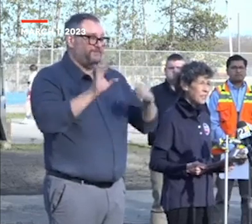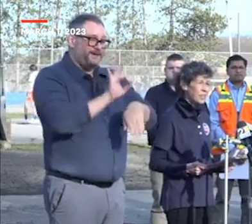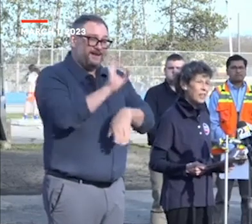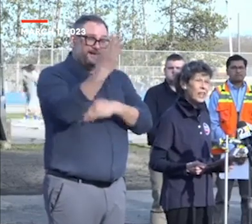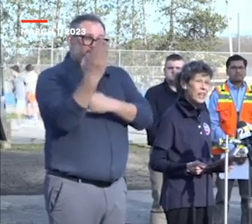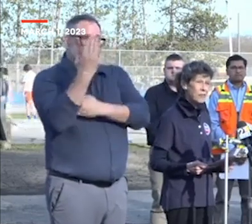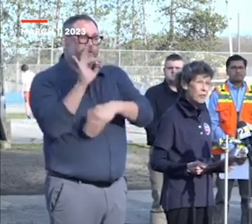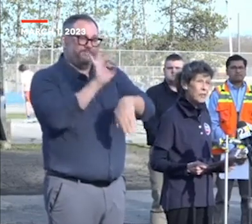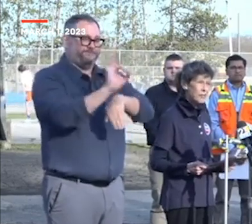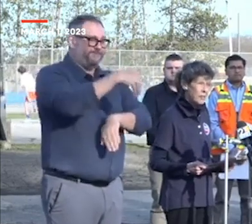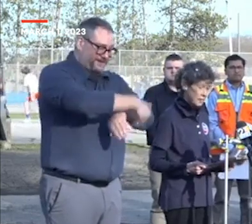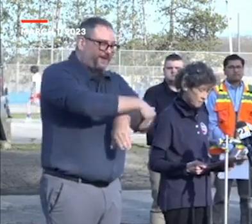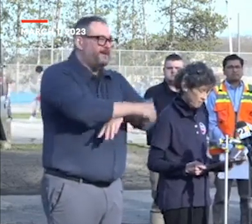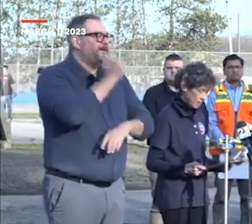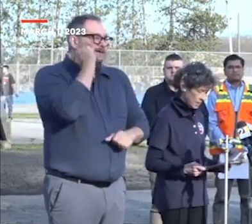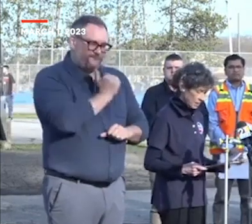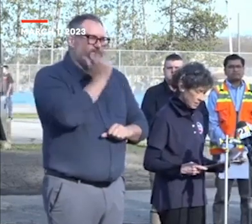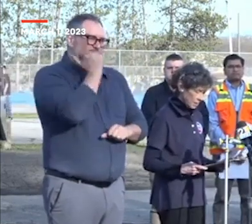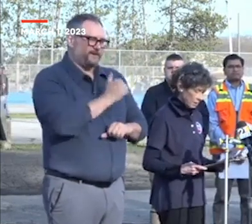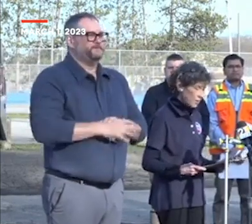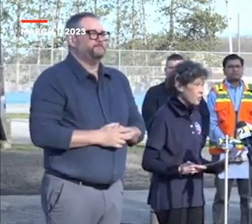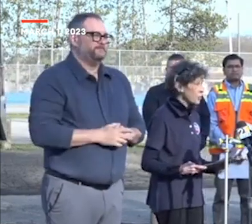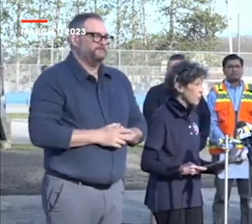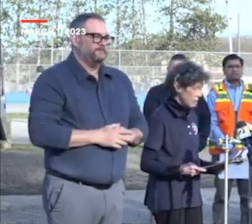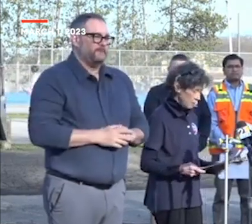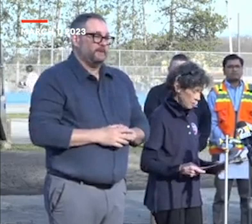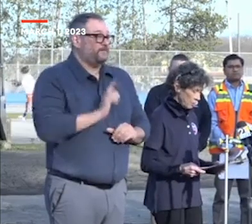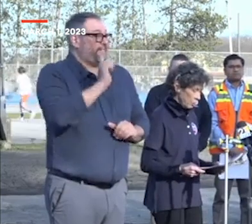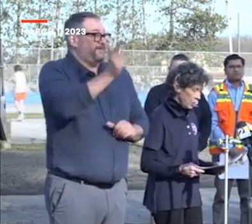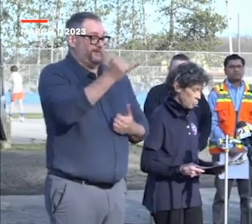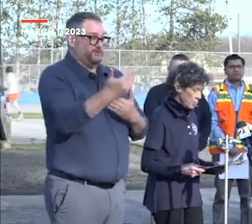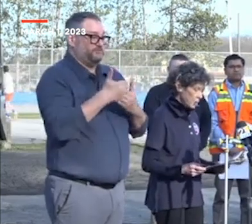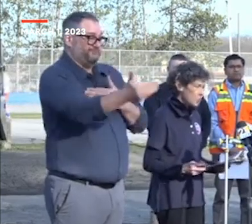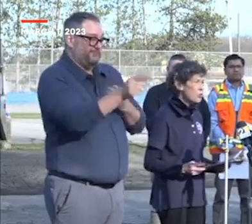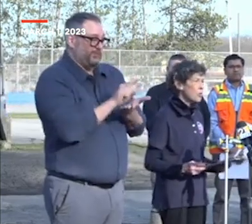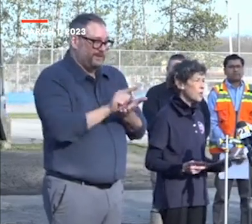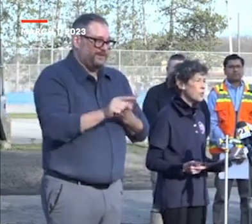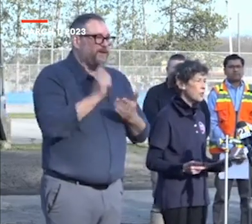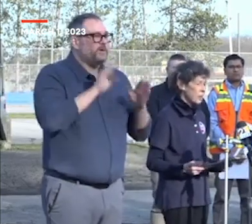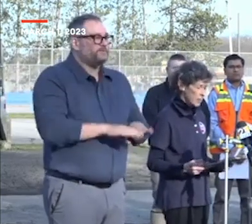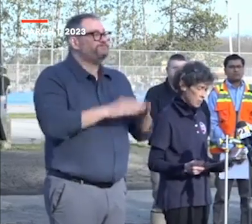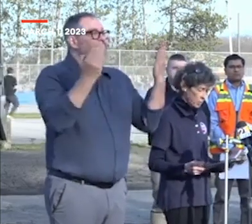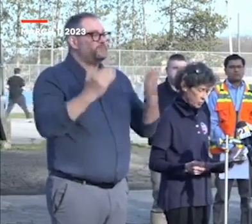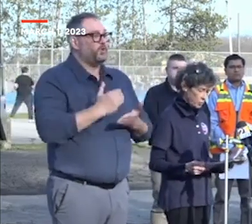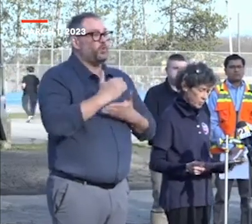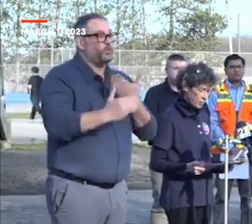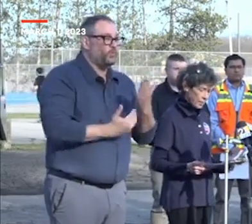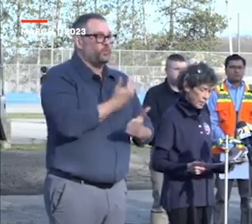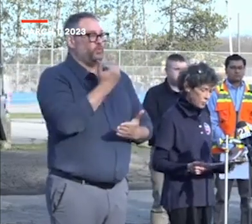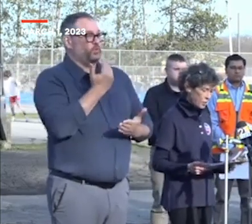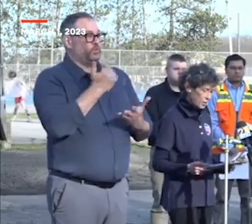in the evening every day. Later this week, we'll be opening a new incident command